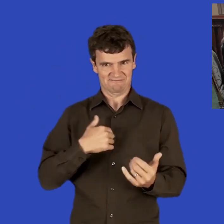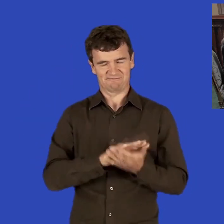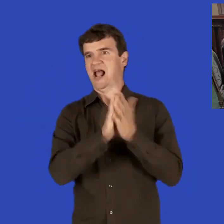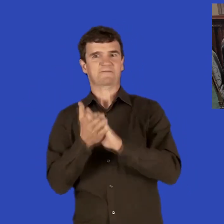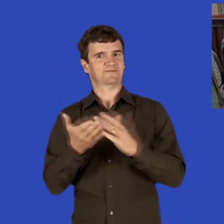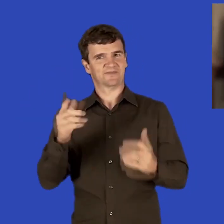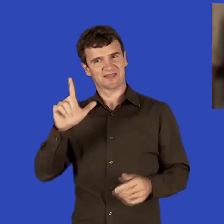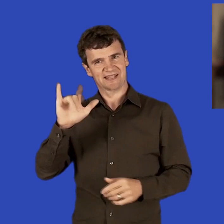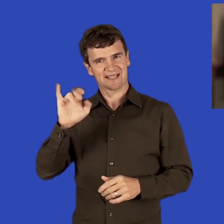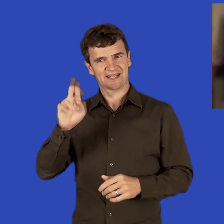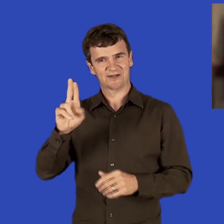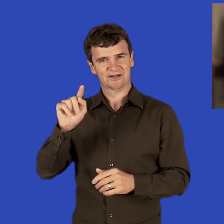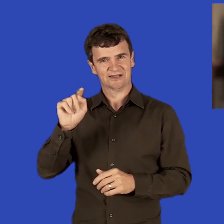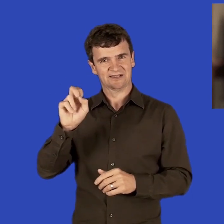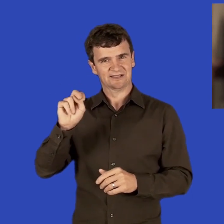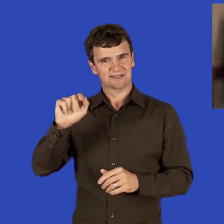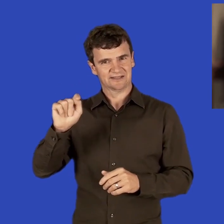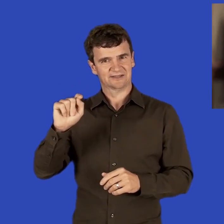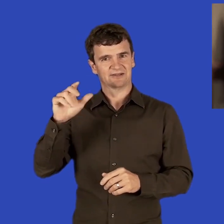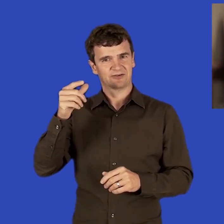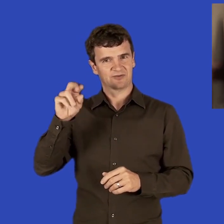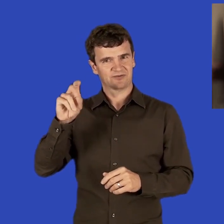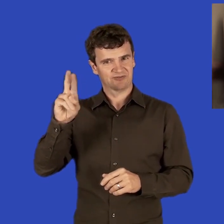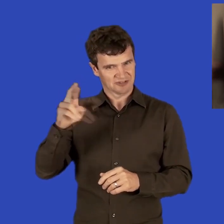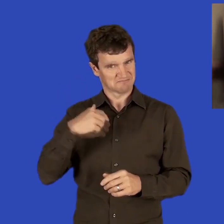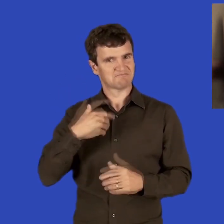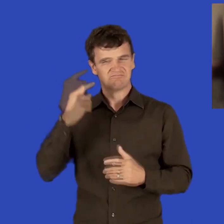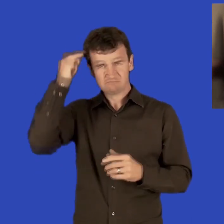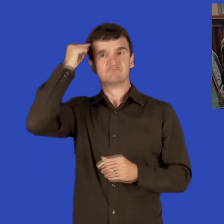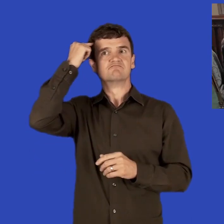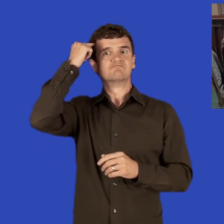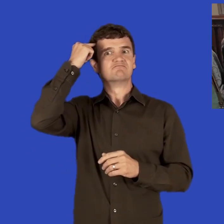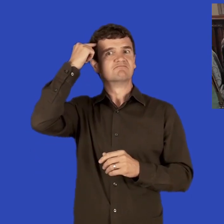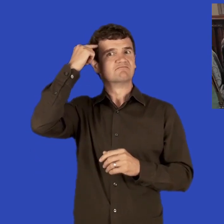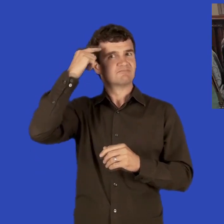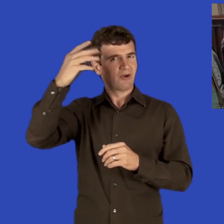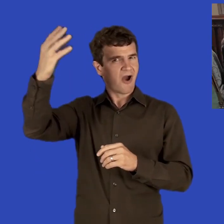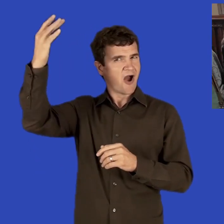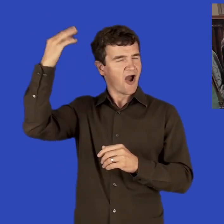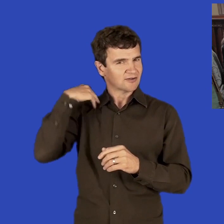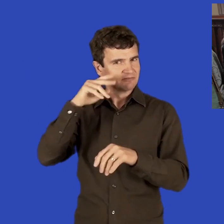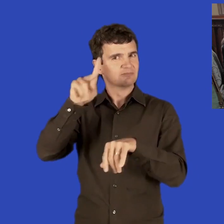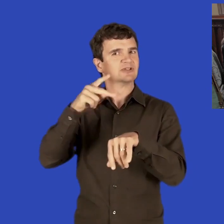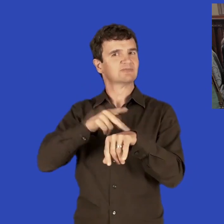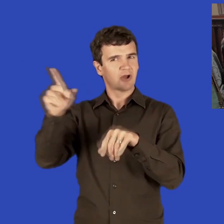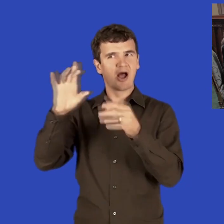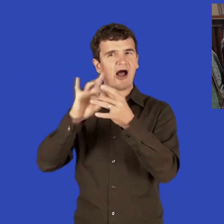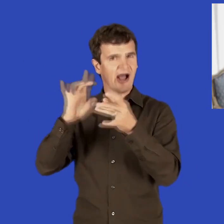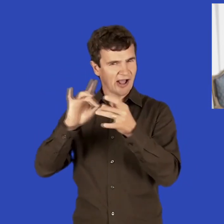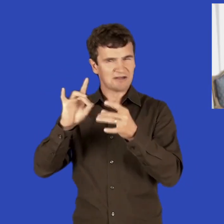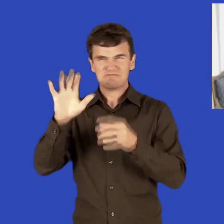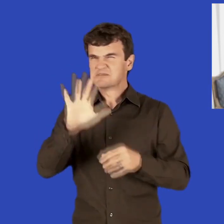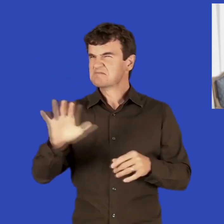of information. But the day I took office as Lieutenant Governor, it became real. So there was a piece of advice